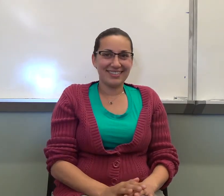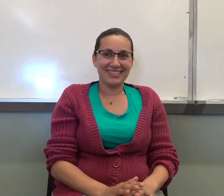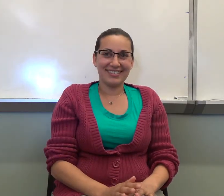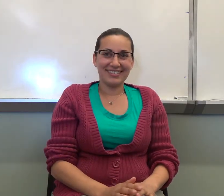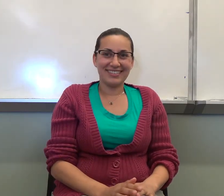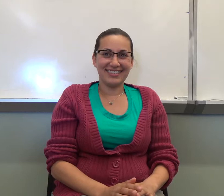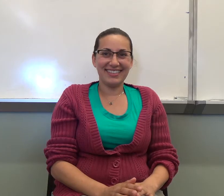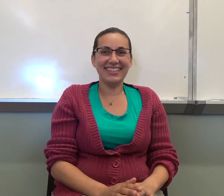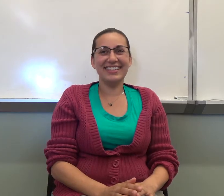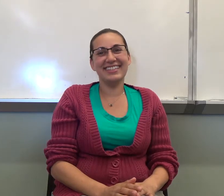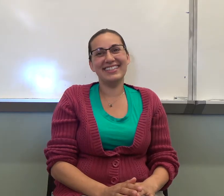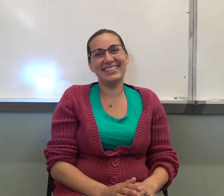or